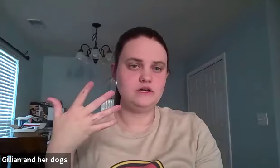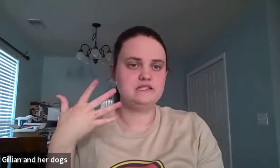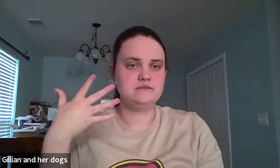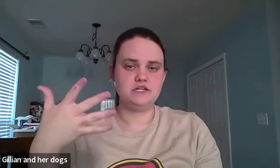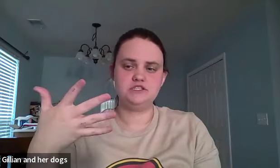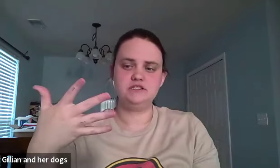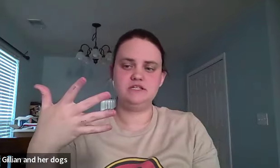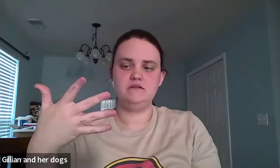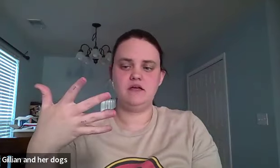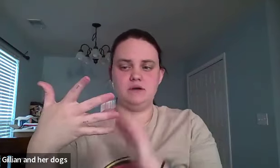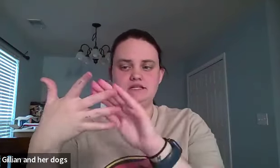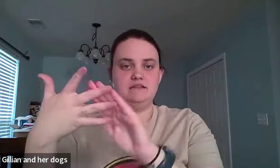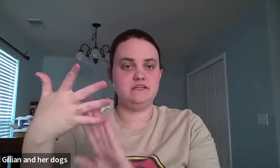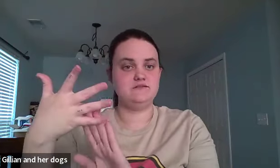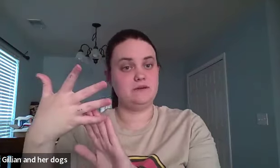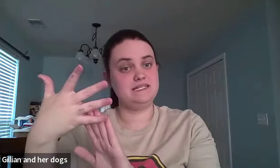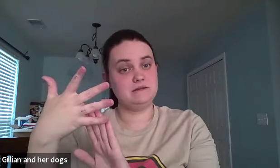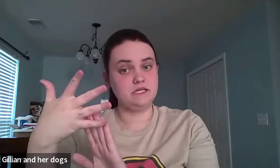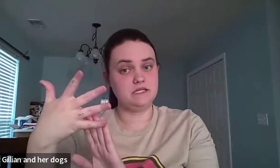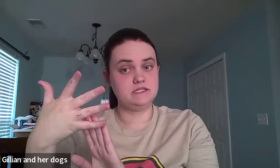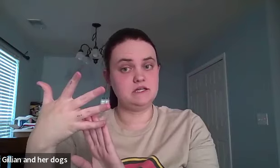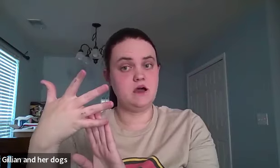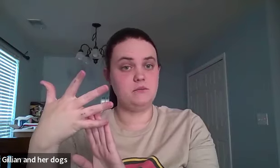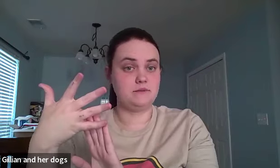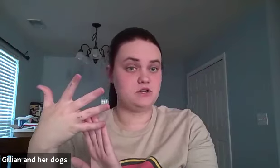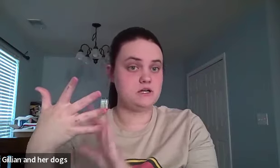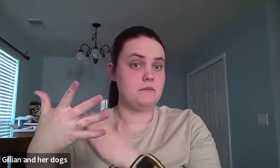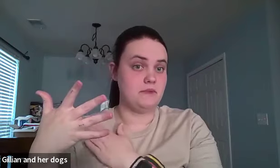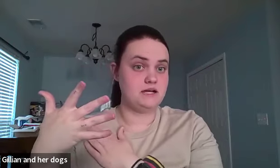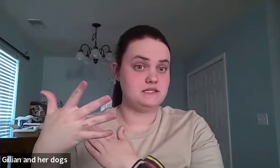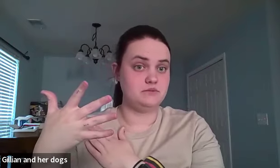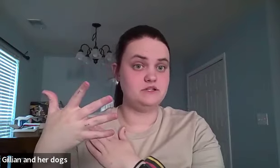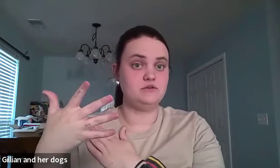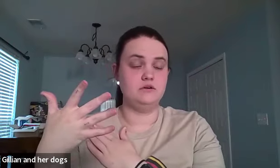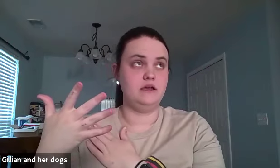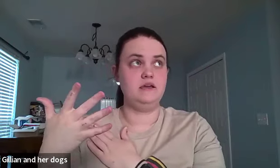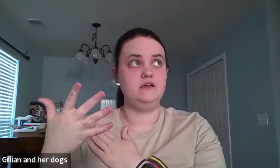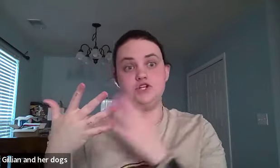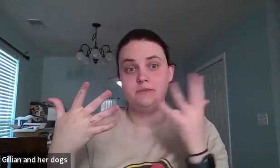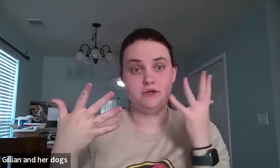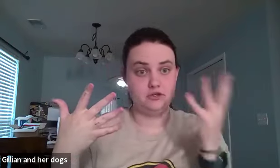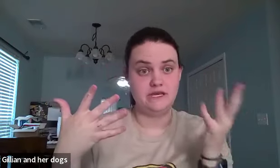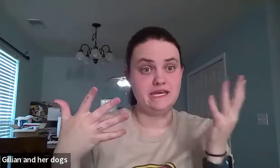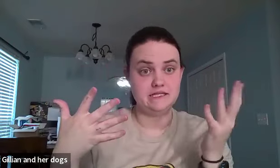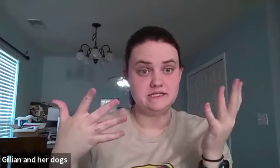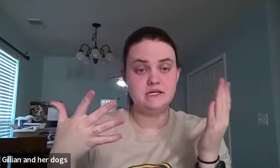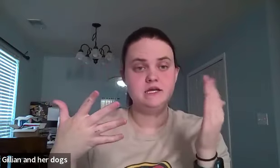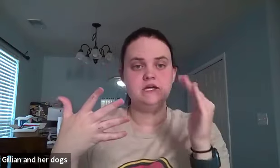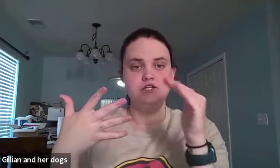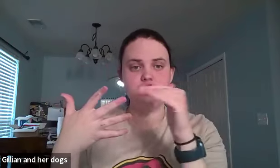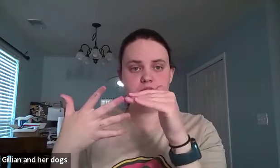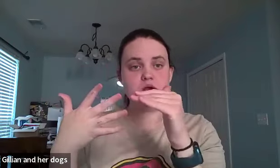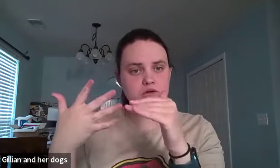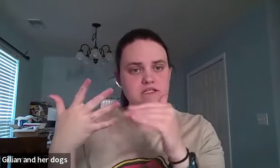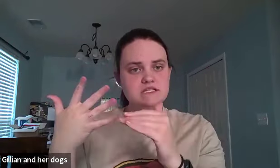and especially like when I did this for my siblings, when I'm talking about my siblings, or like if you're talking about your kids, doing oldest